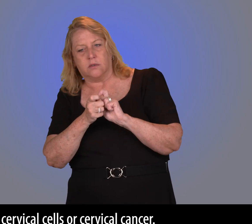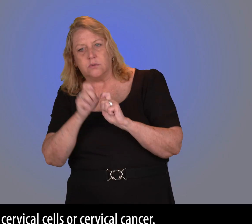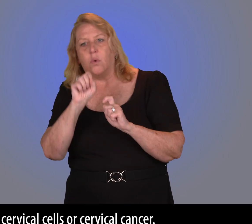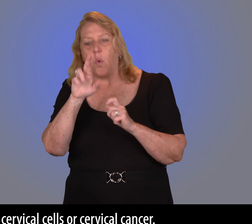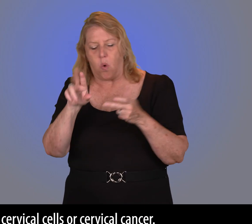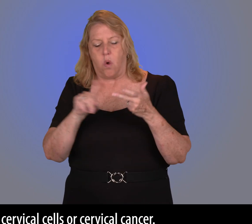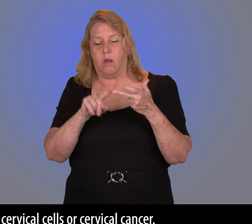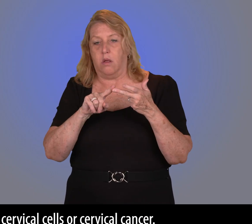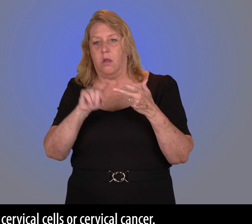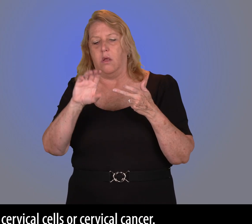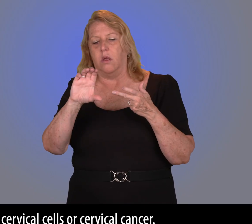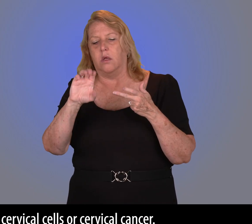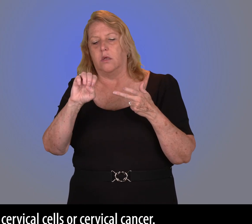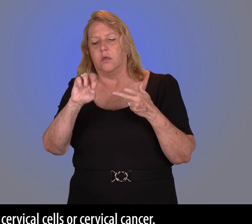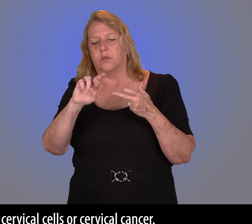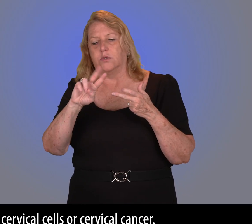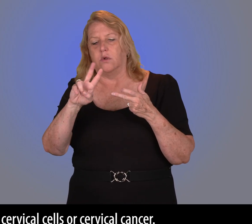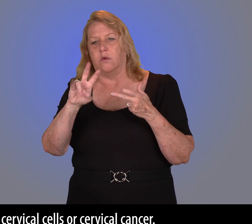or cervical cancer.